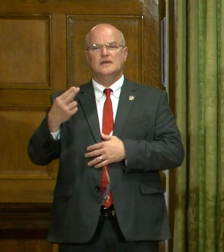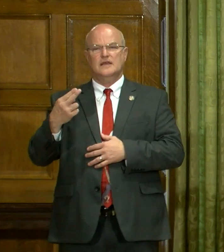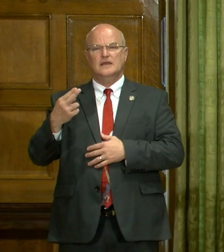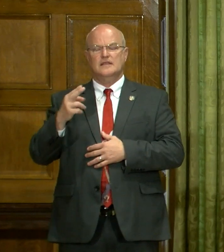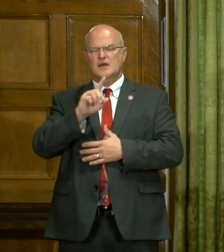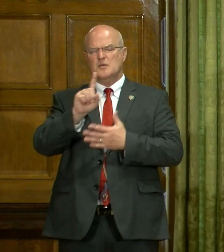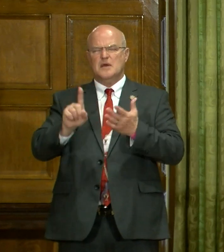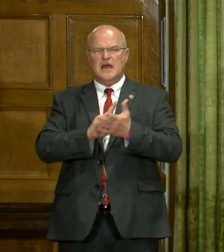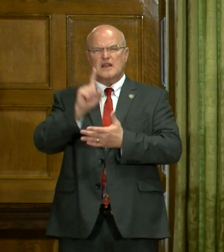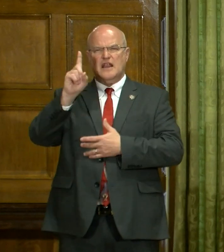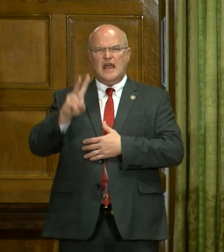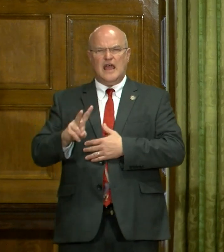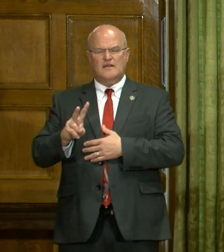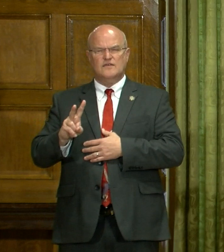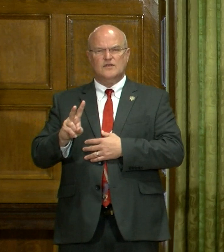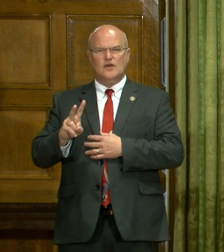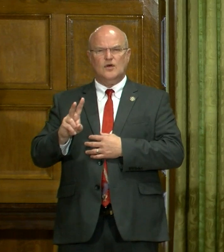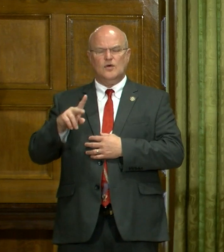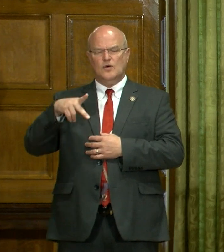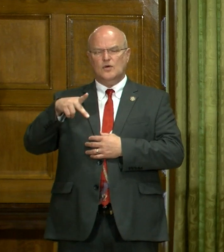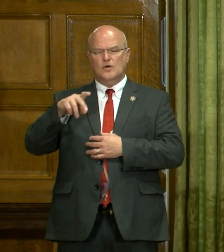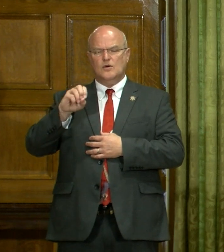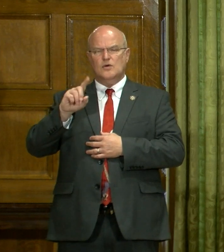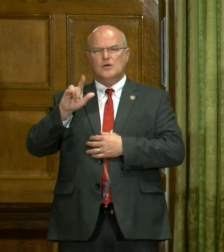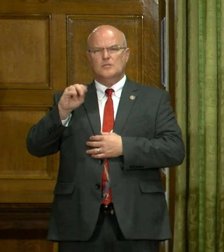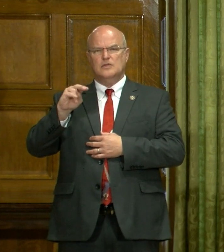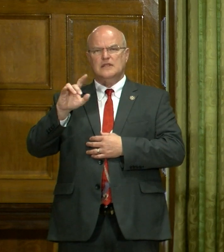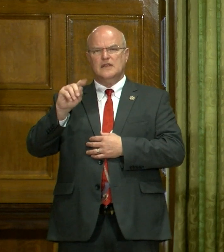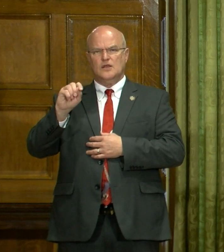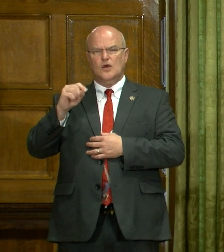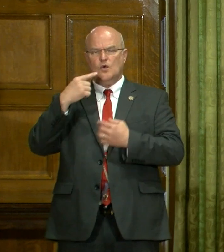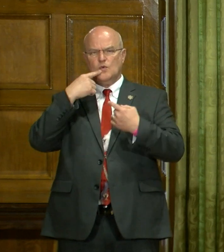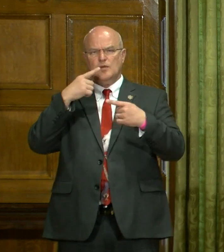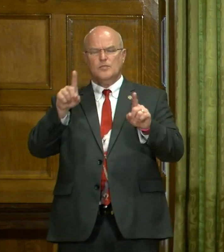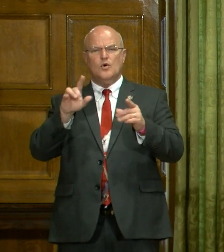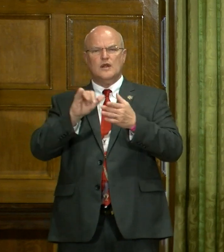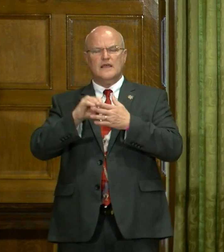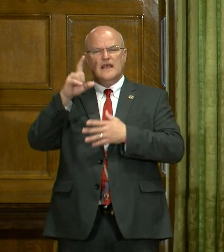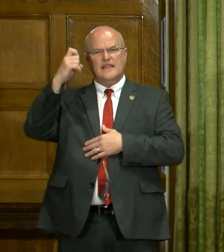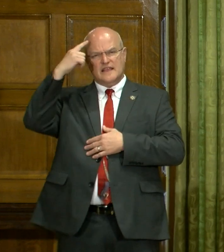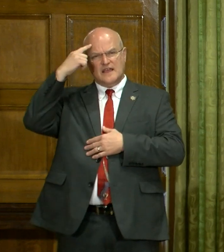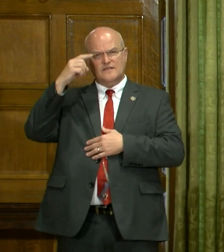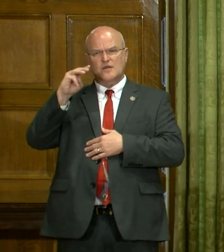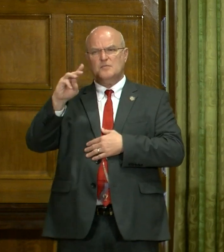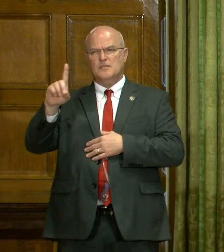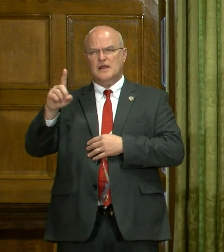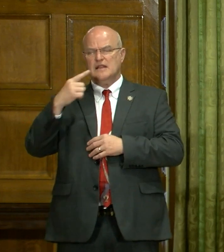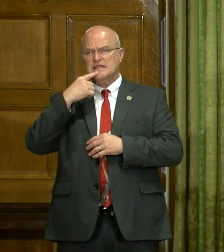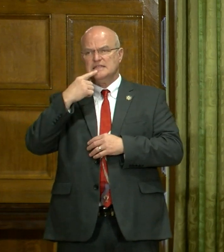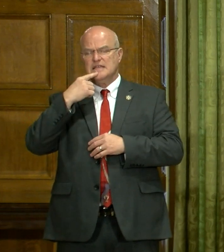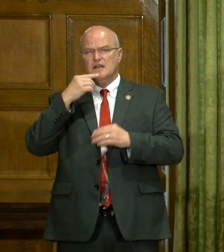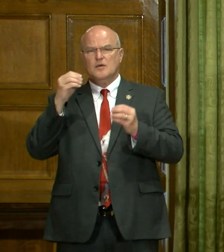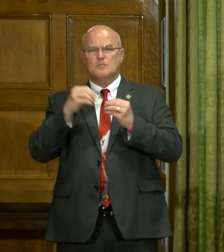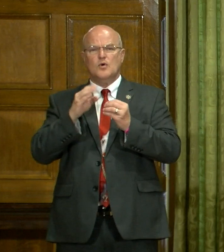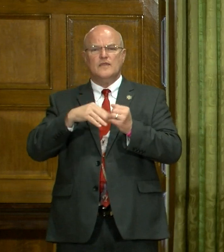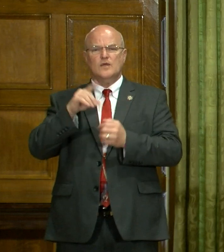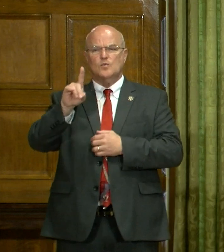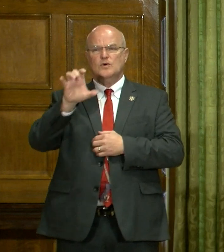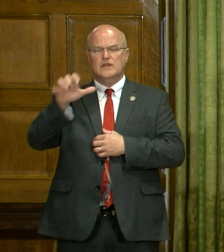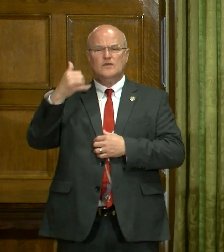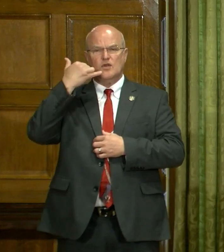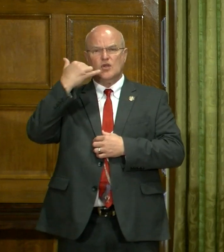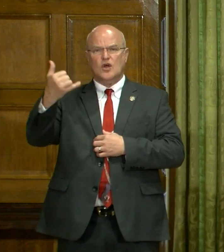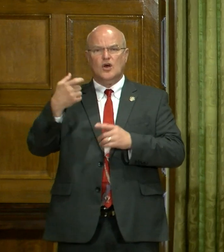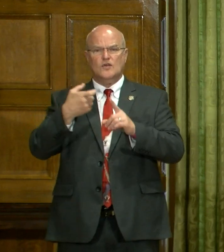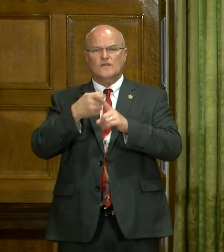an hour and a half ago, Politico reported that the Governor of Maryland Communications Director says they've received over 100 calls